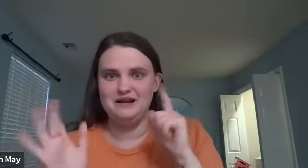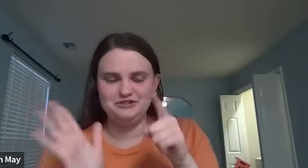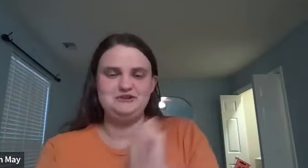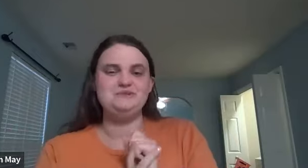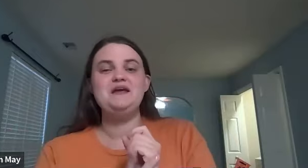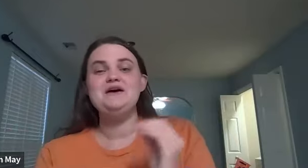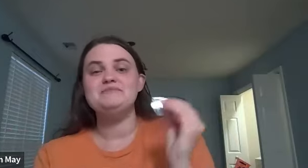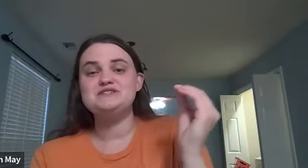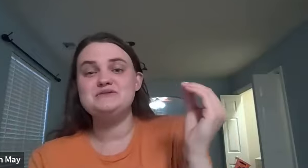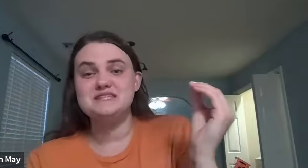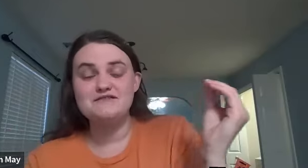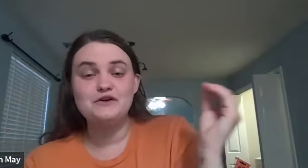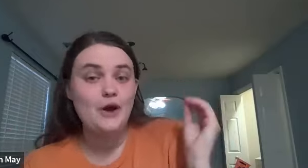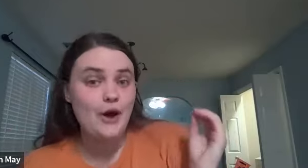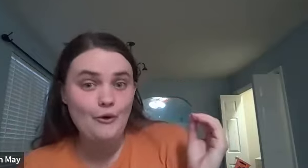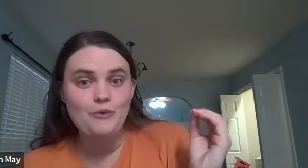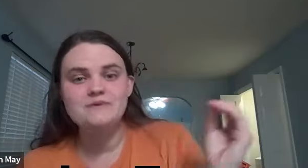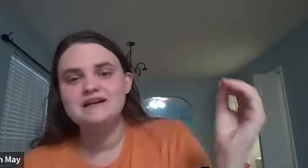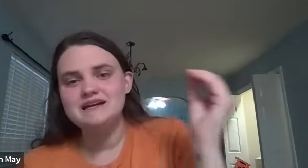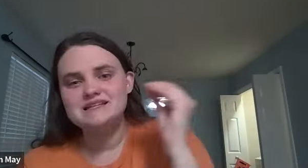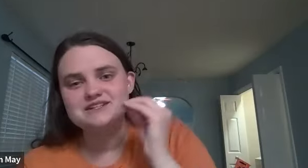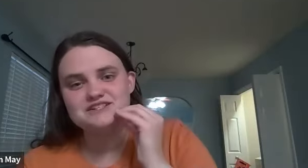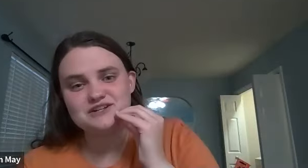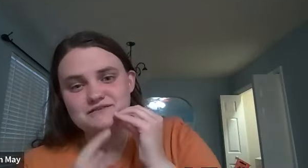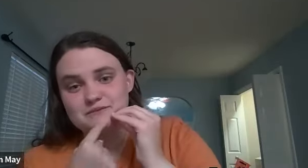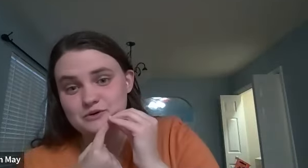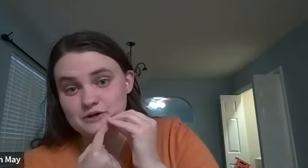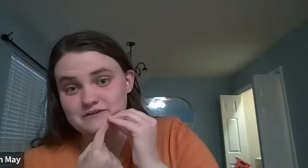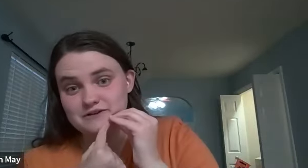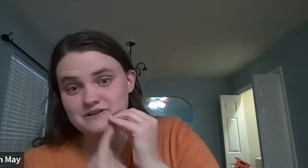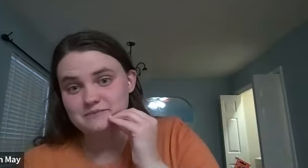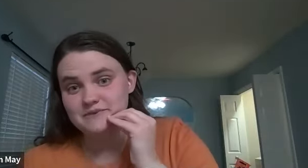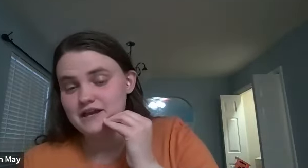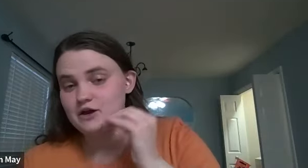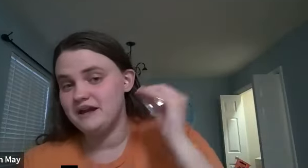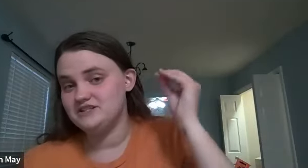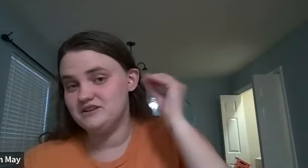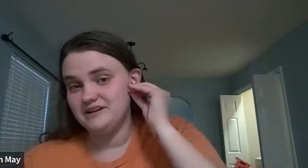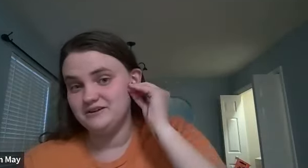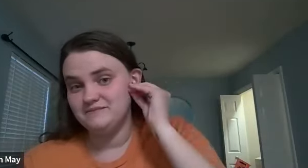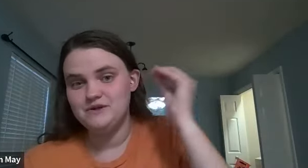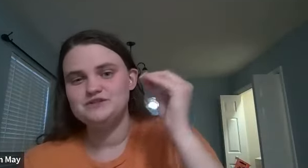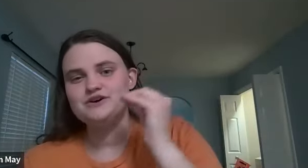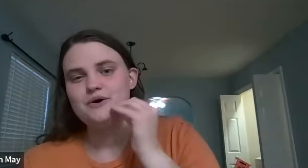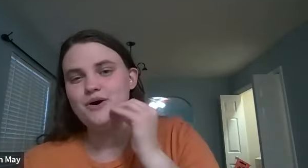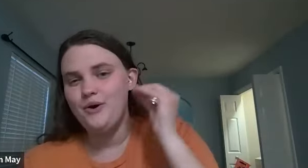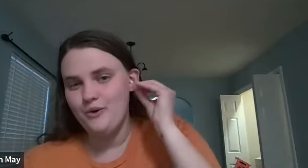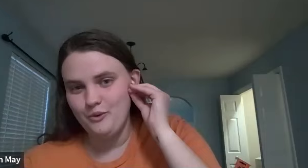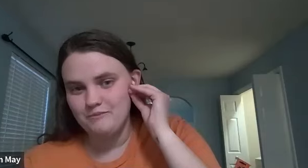will show you. But so the sign for home is going to start from the corner of your lip and go back to your ear. So